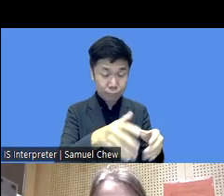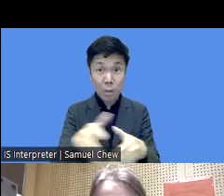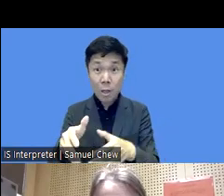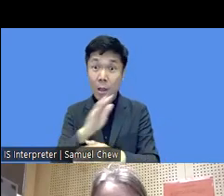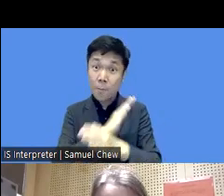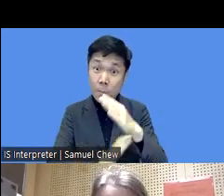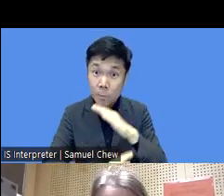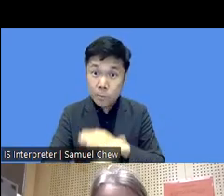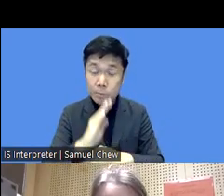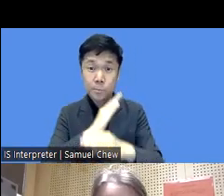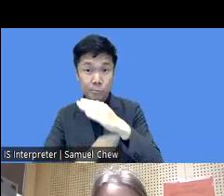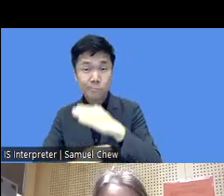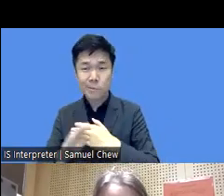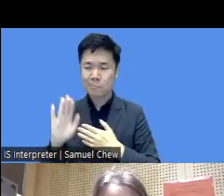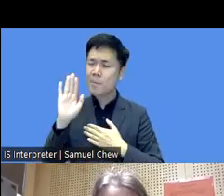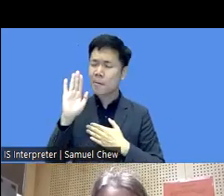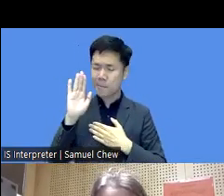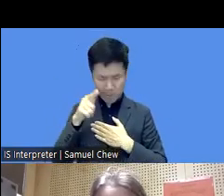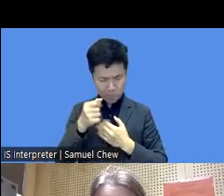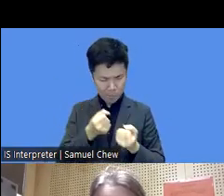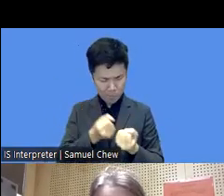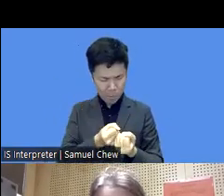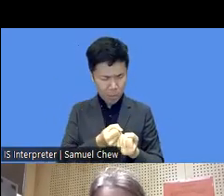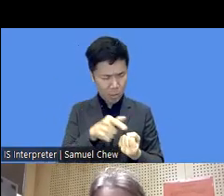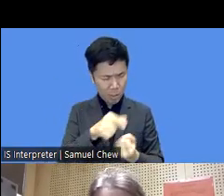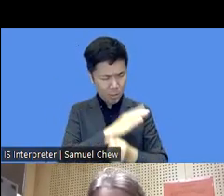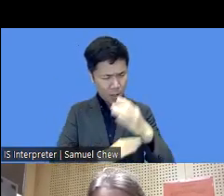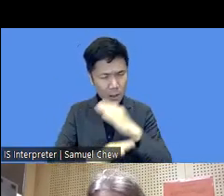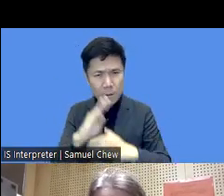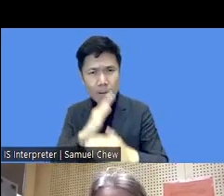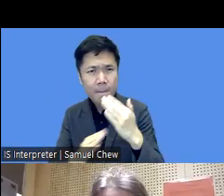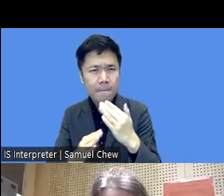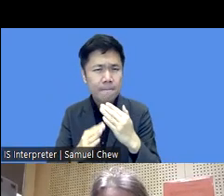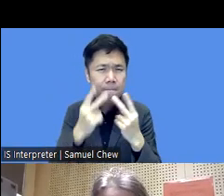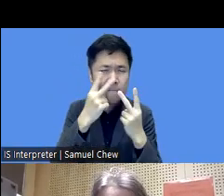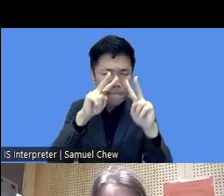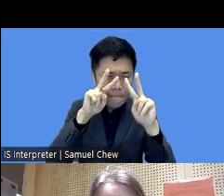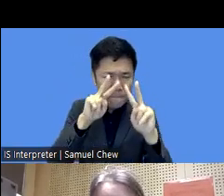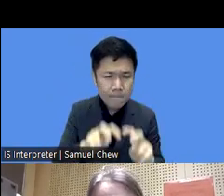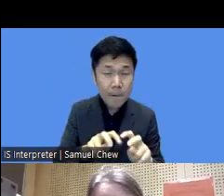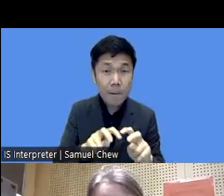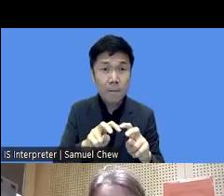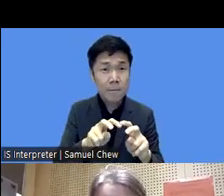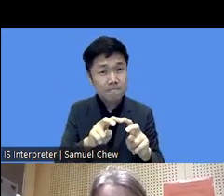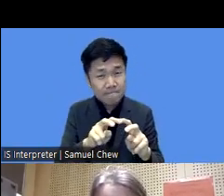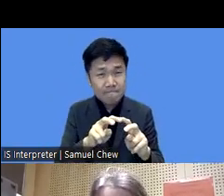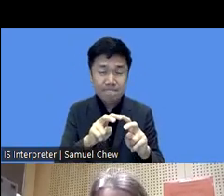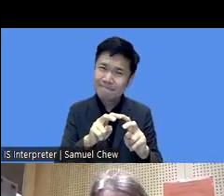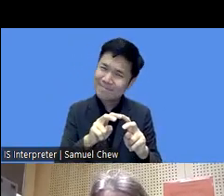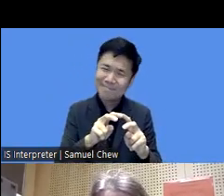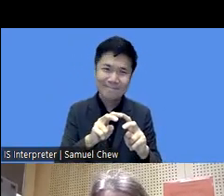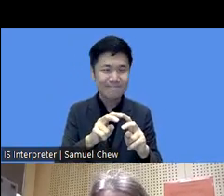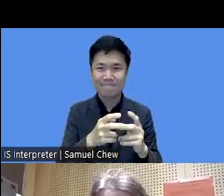or disability sensitive? And in that regard, we quite have a long way to go, because we only had